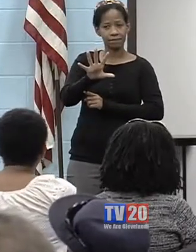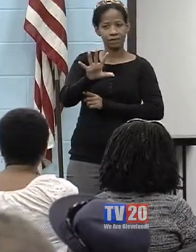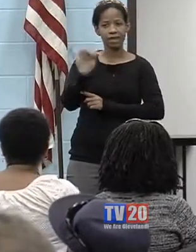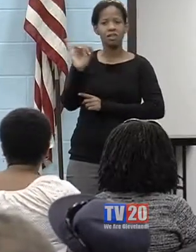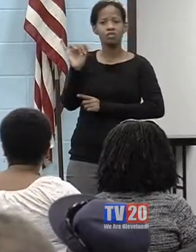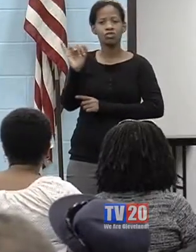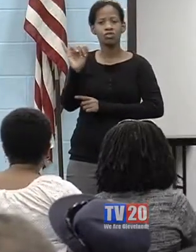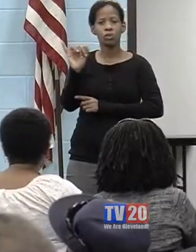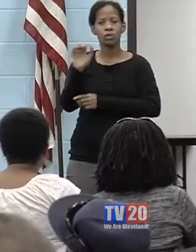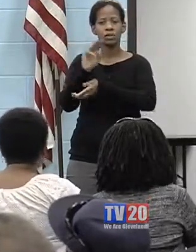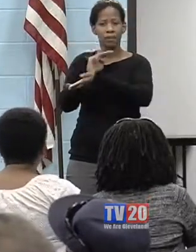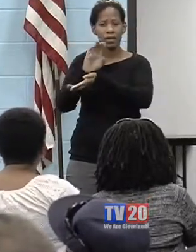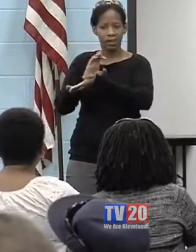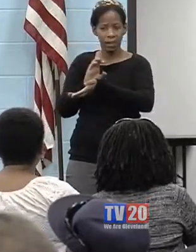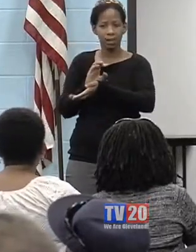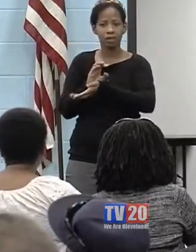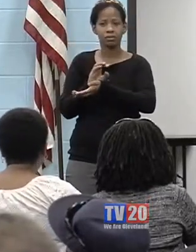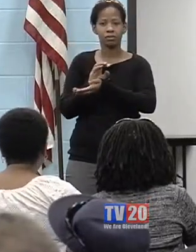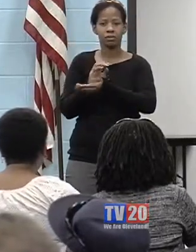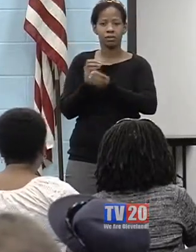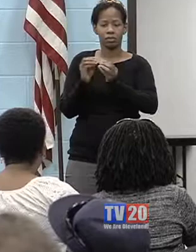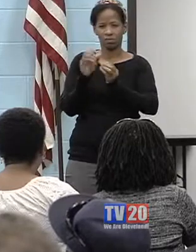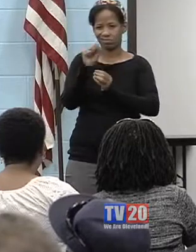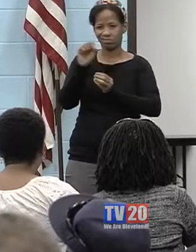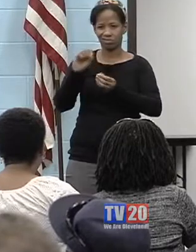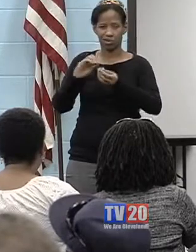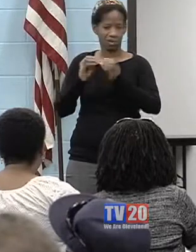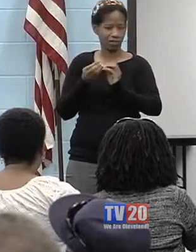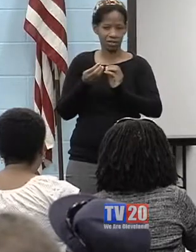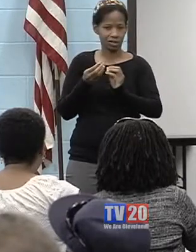Medicare became expanded from Social Security. That was